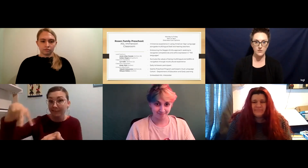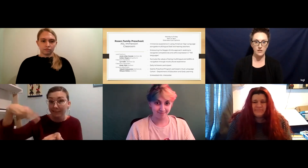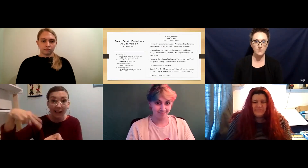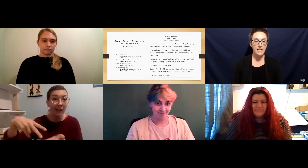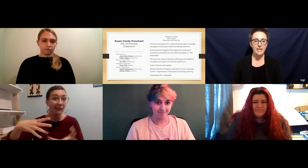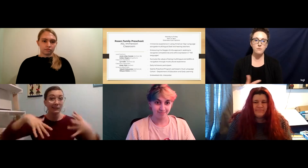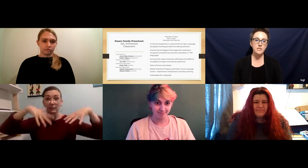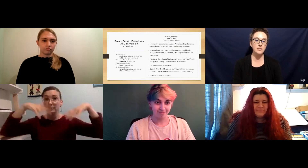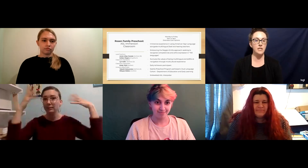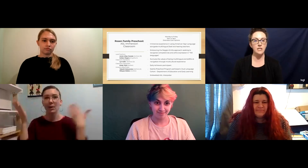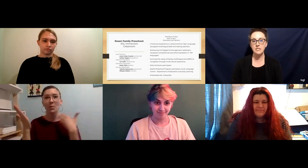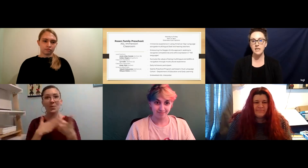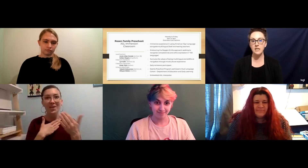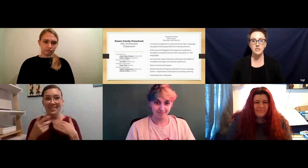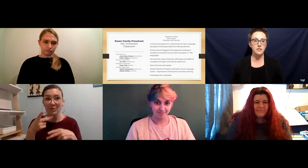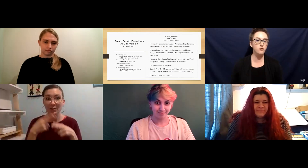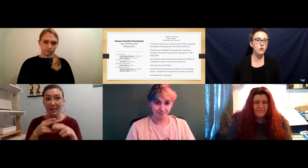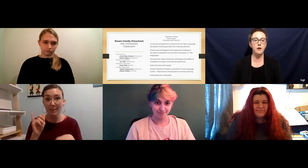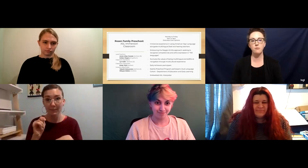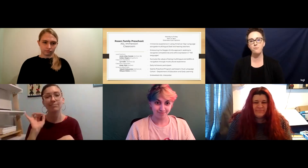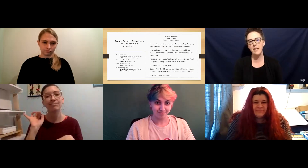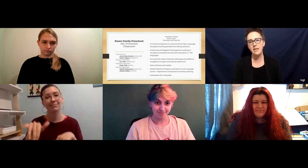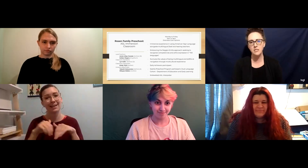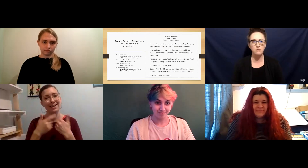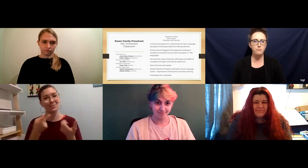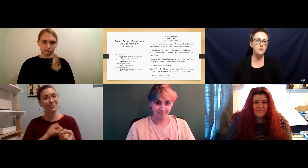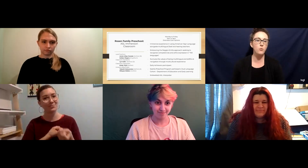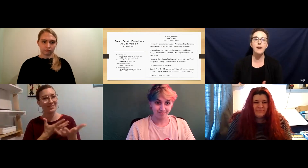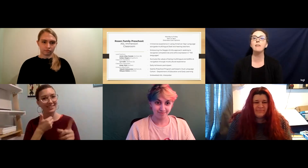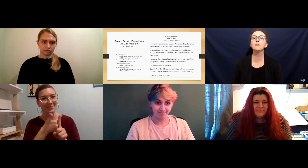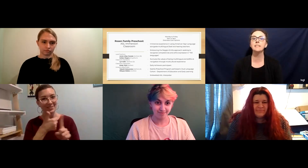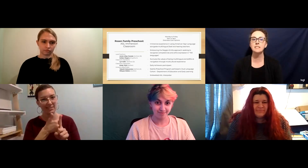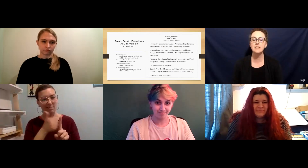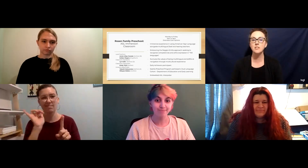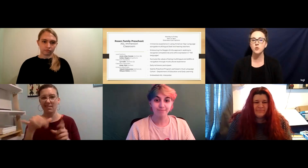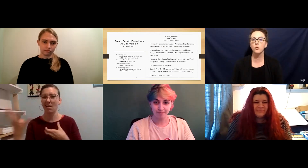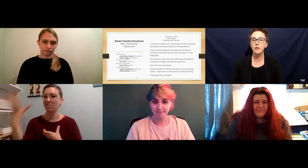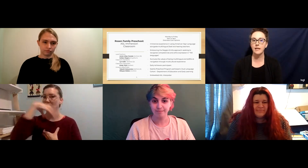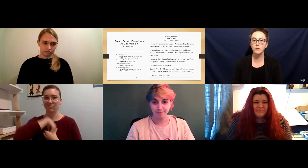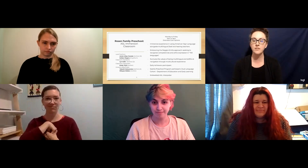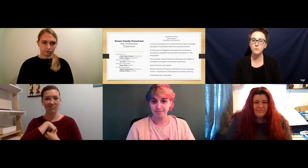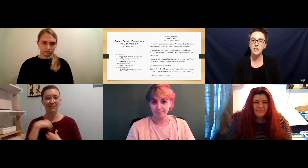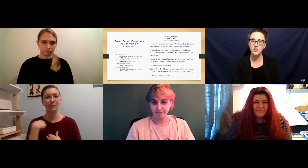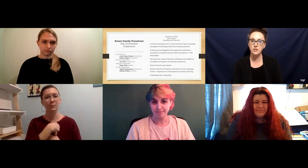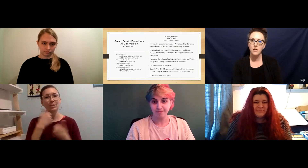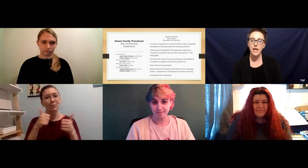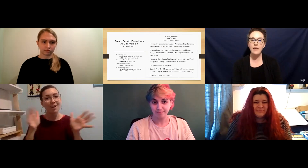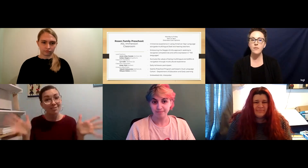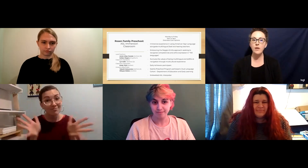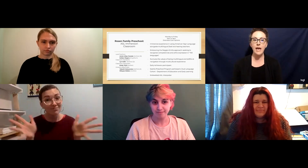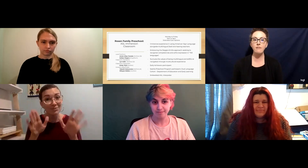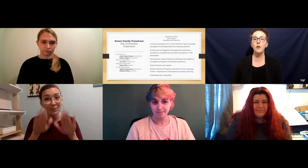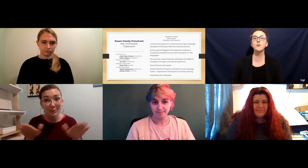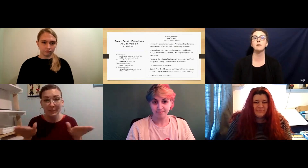express ourselves. It can be singing, dancing, drawing, painting, whatever it is, that's your language of expression. And